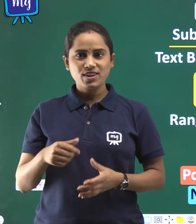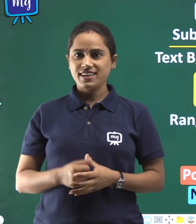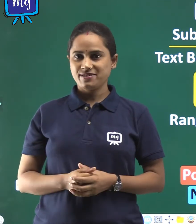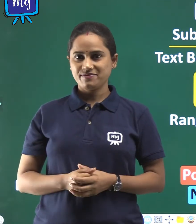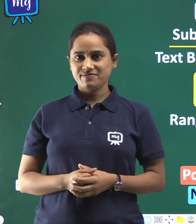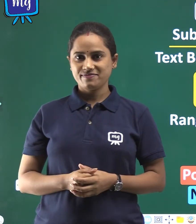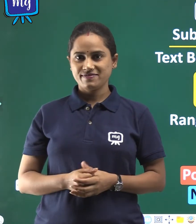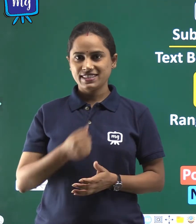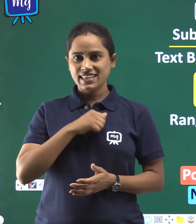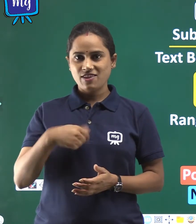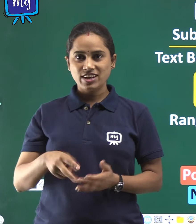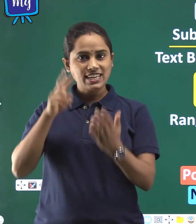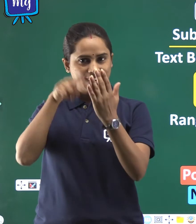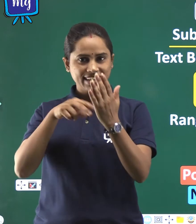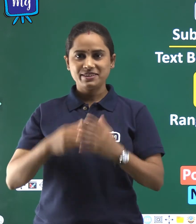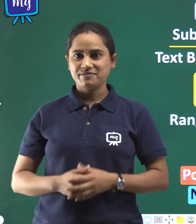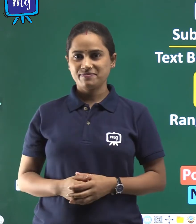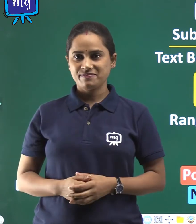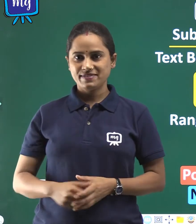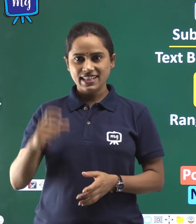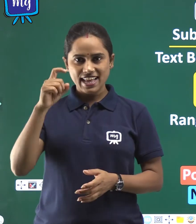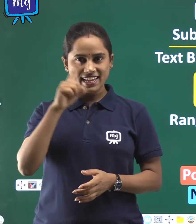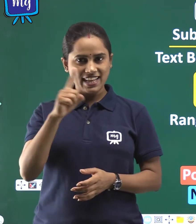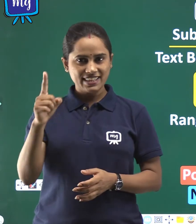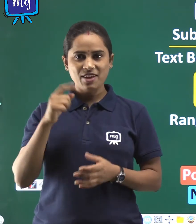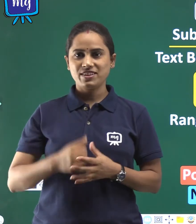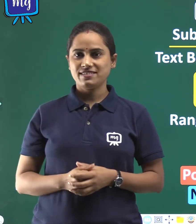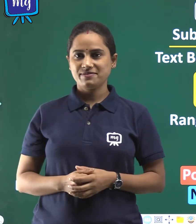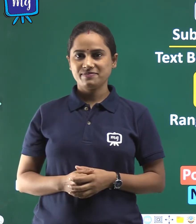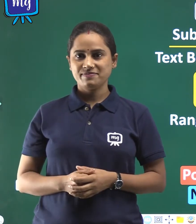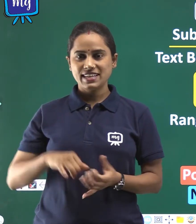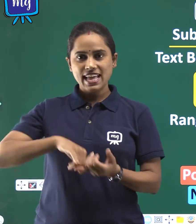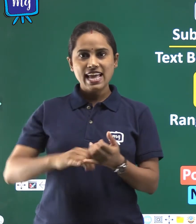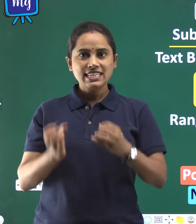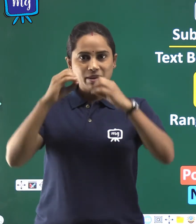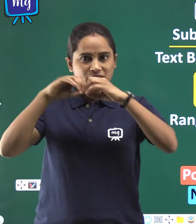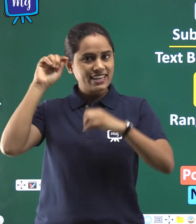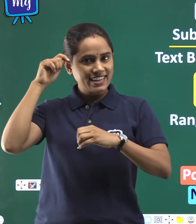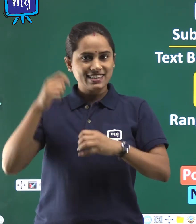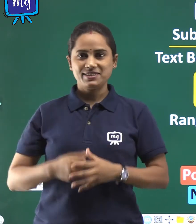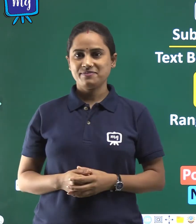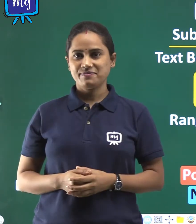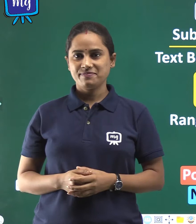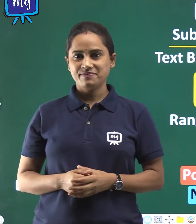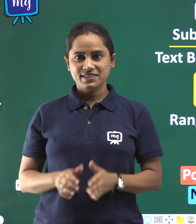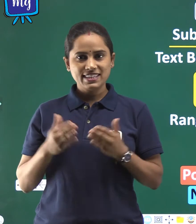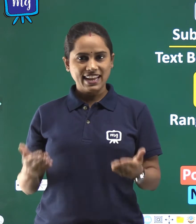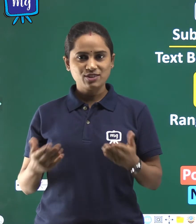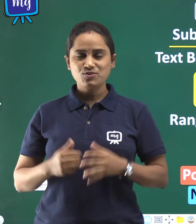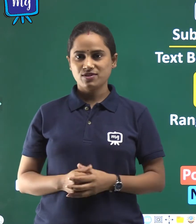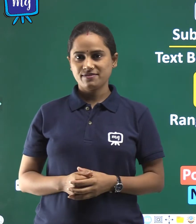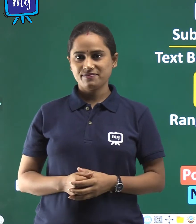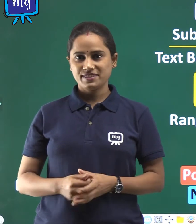Today, we shall read Class 11, Subject English,